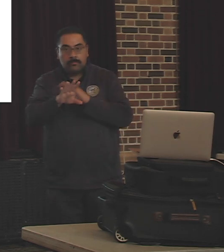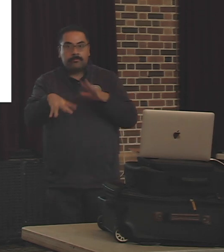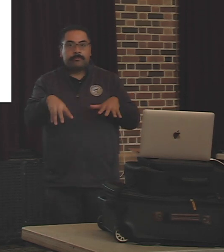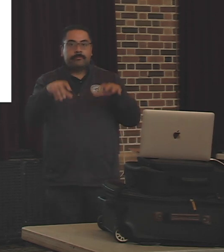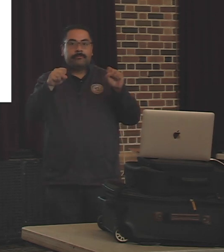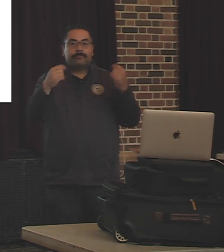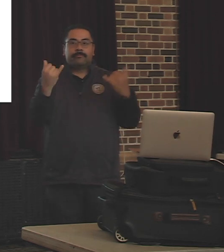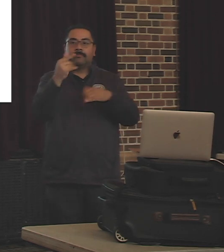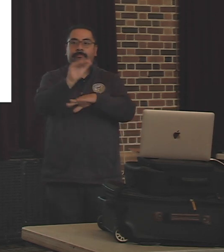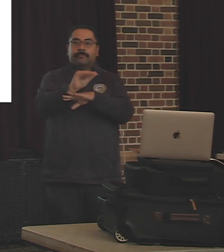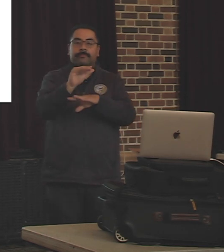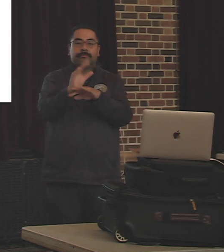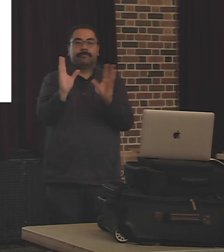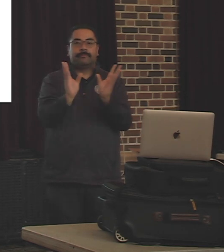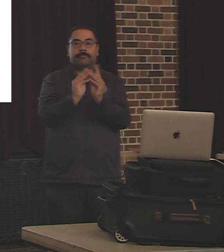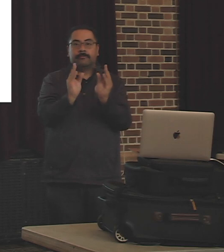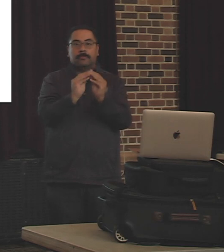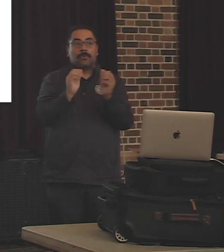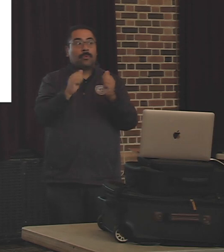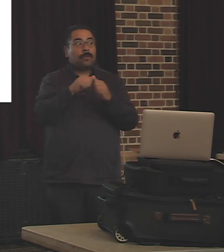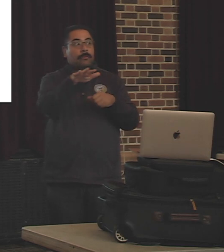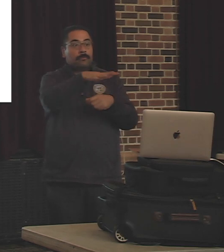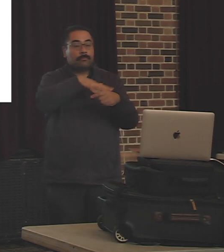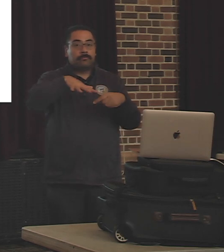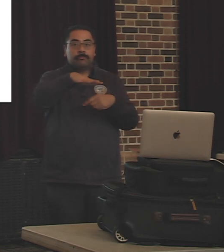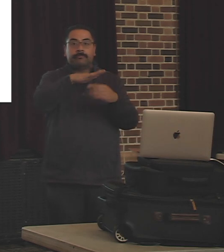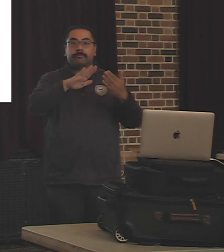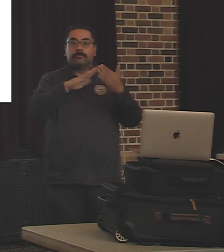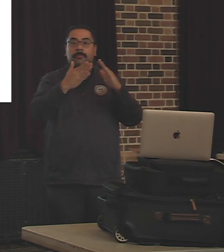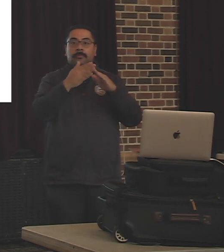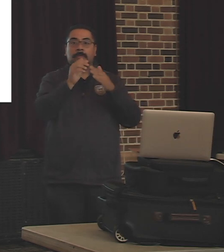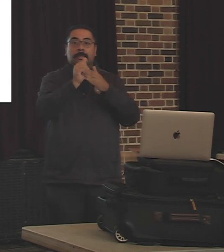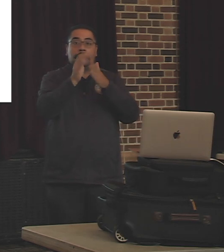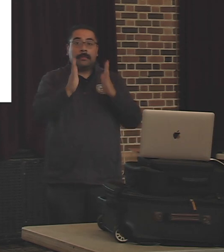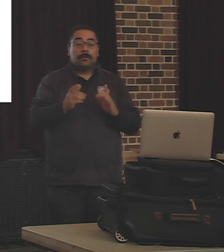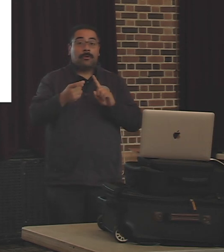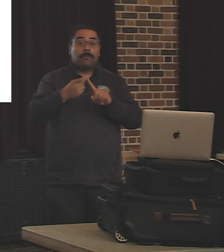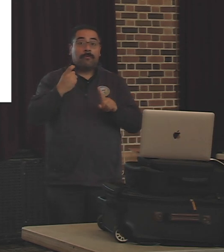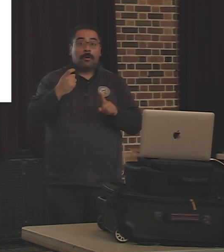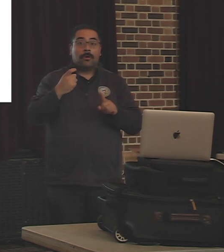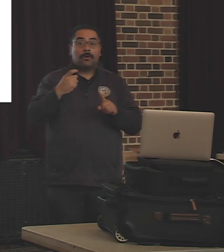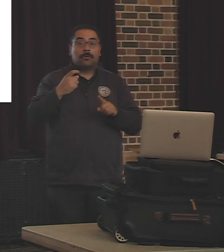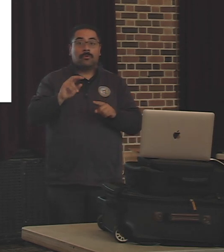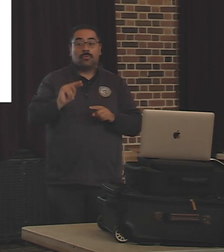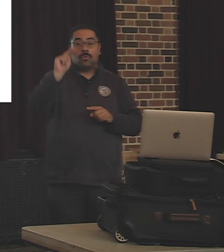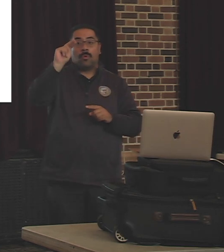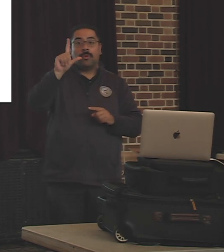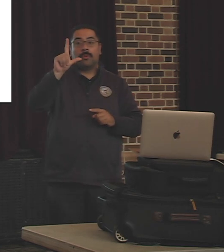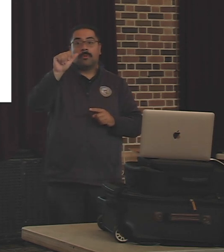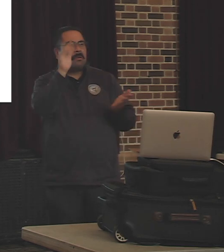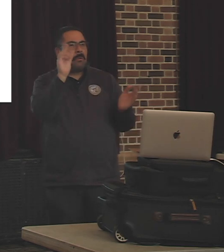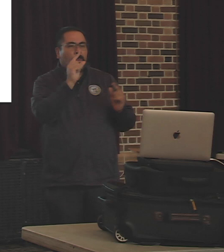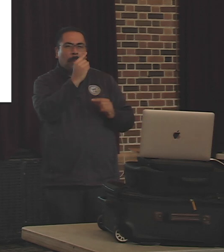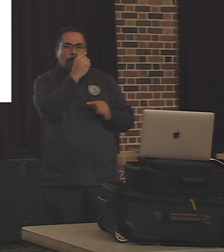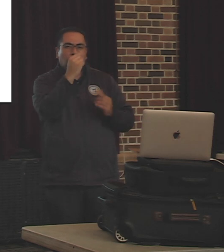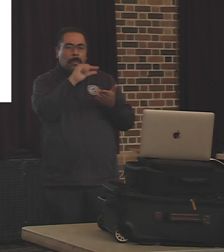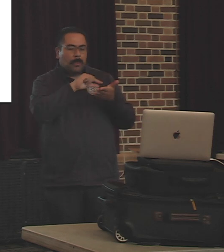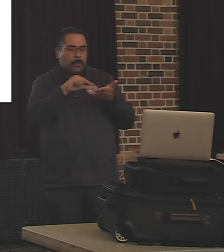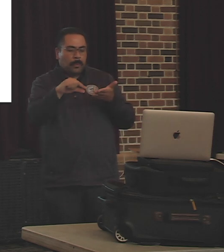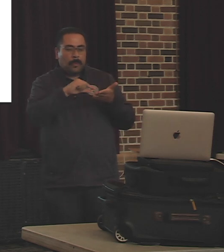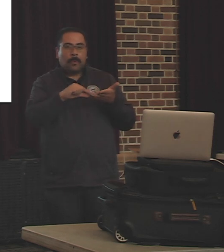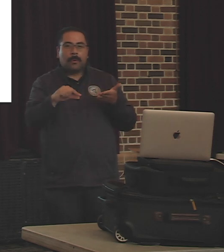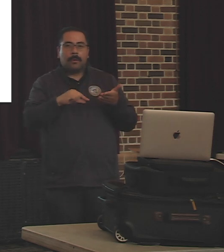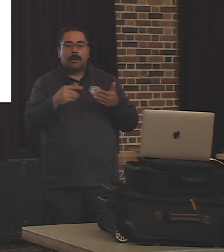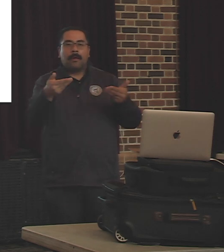meeting tonight, in addition to the community leaders from across North Lawndale invited to